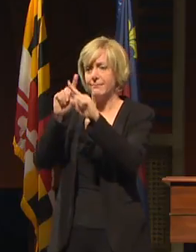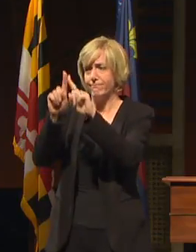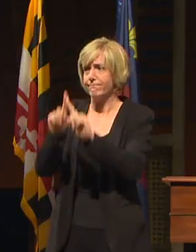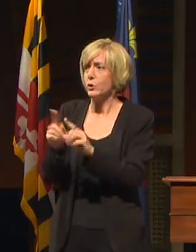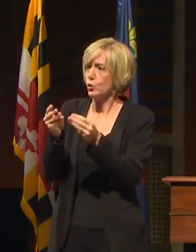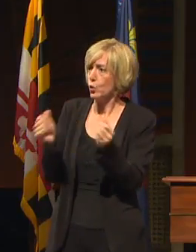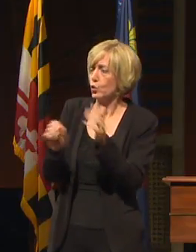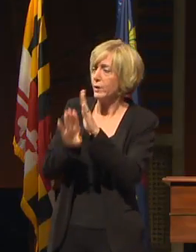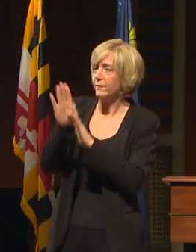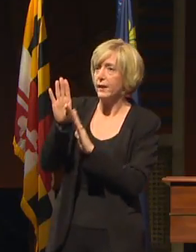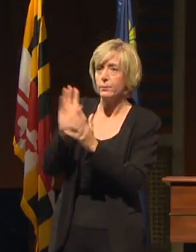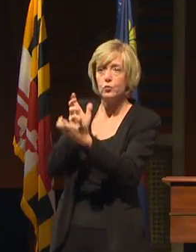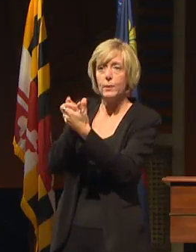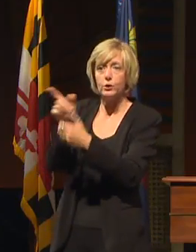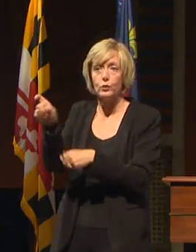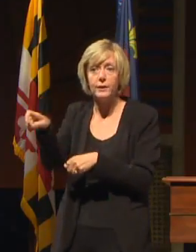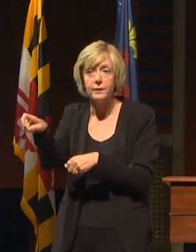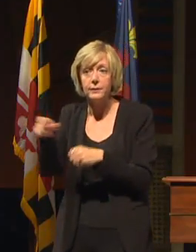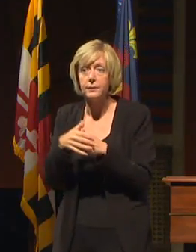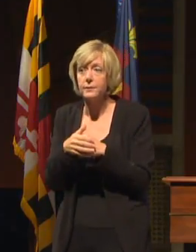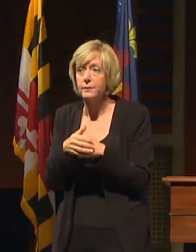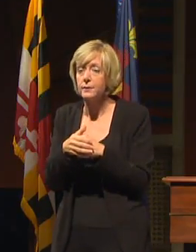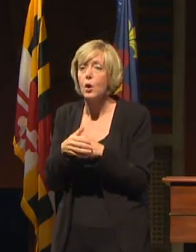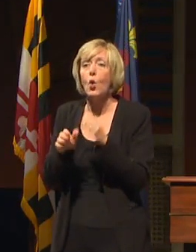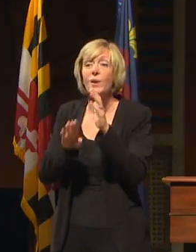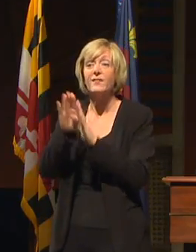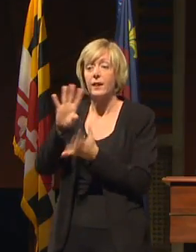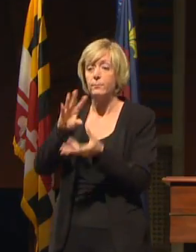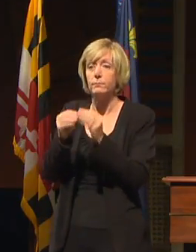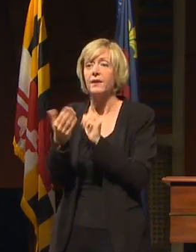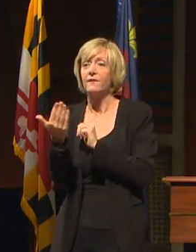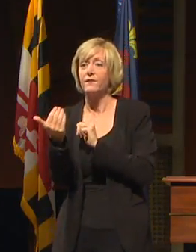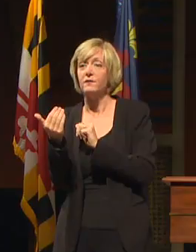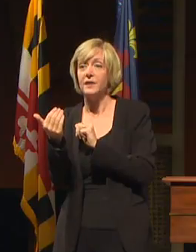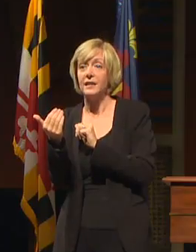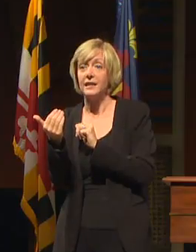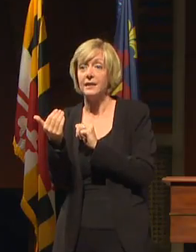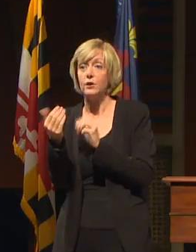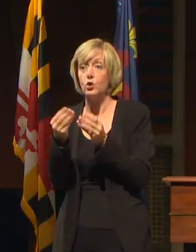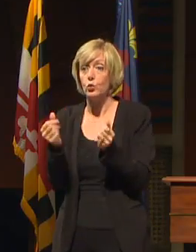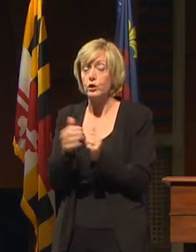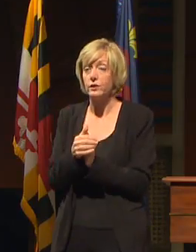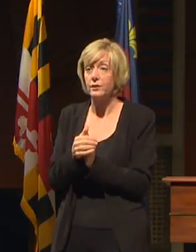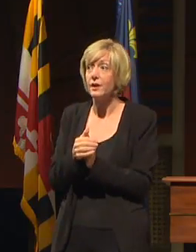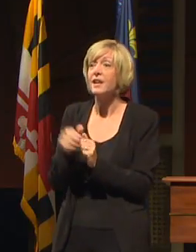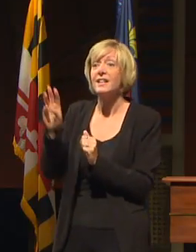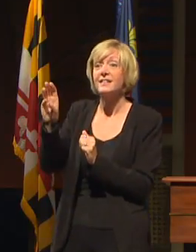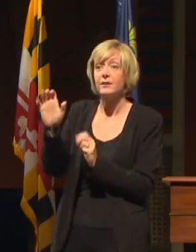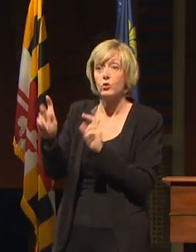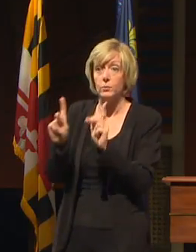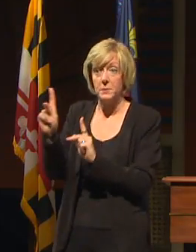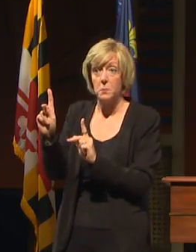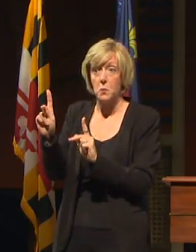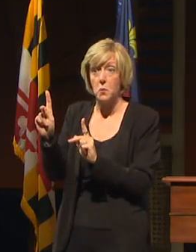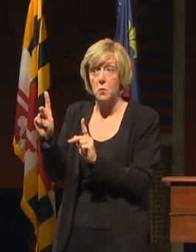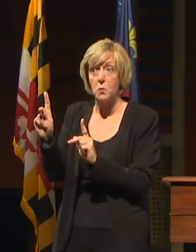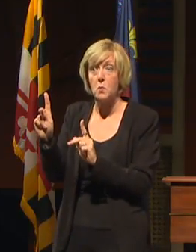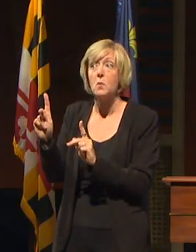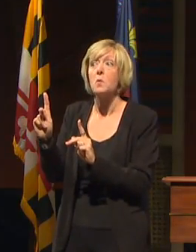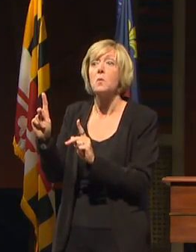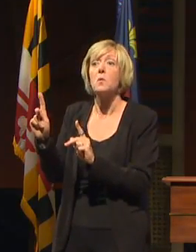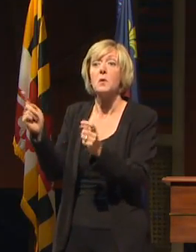that we developed from what we heard from you. We developed 15 alternatives from that. 600 people, again,